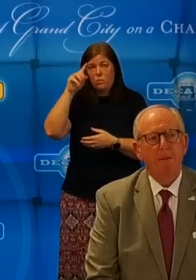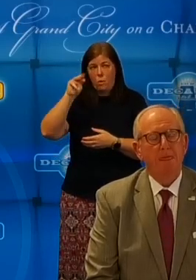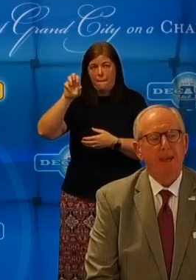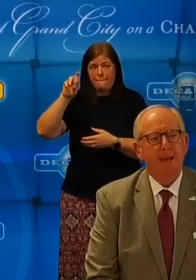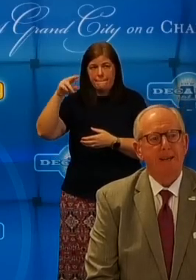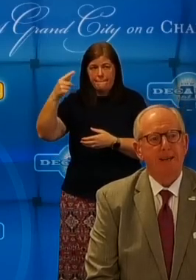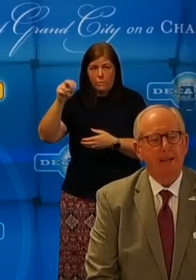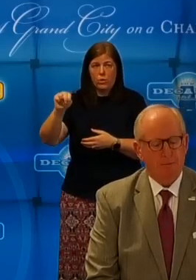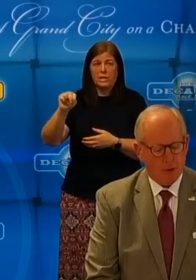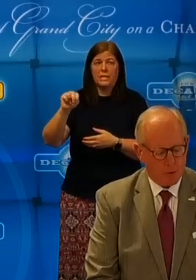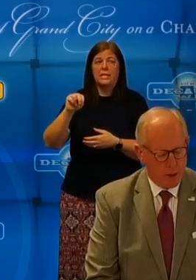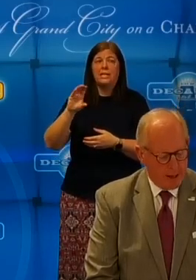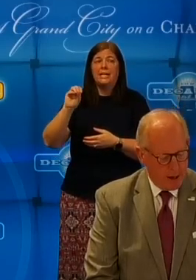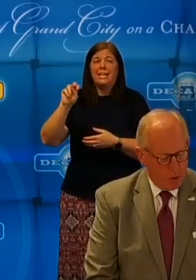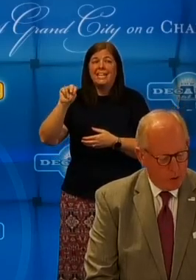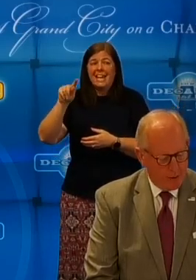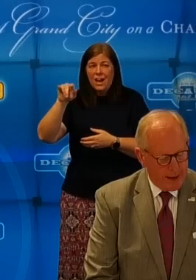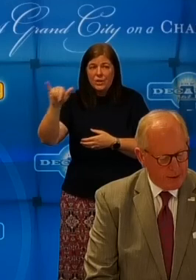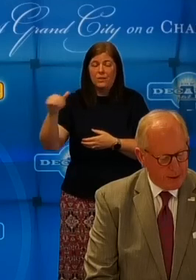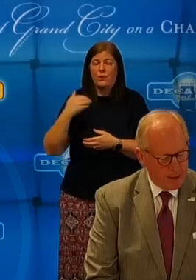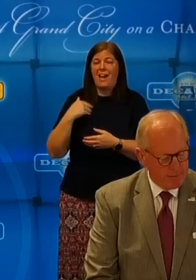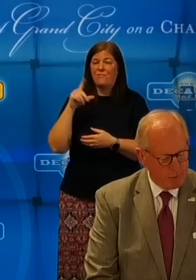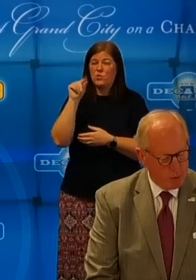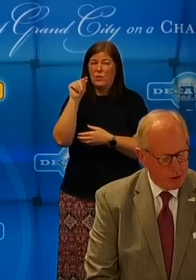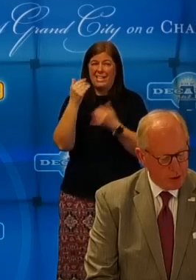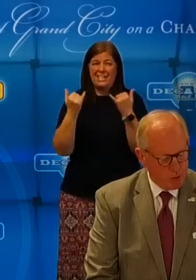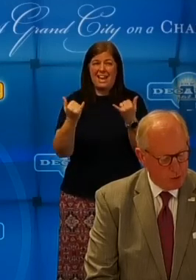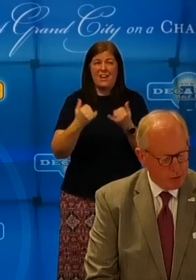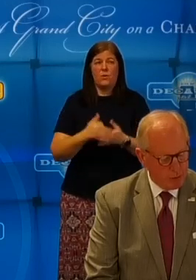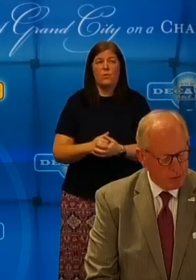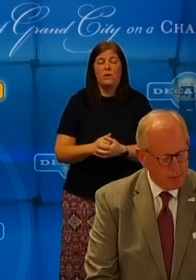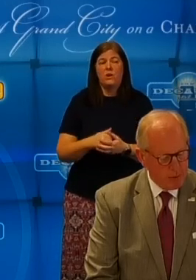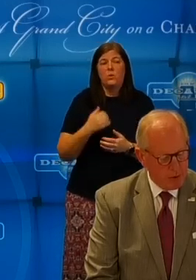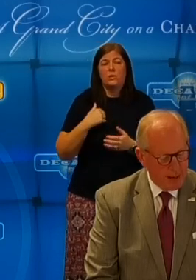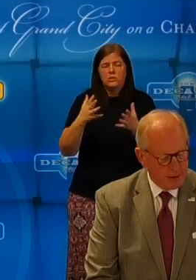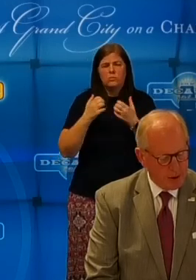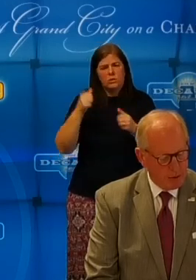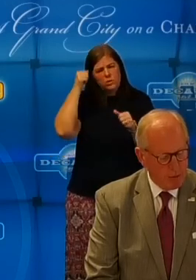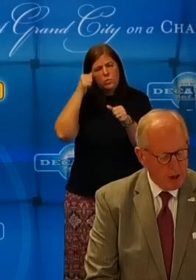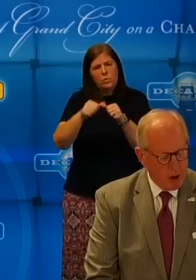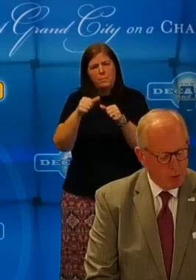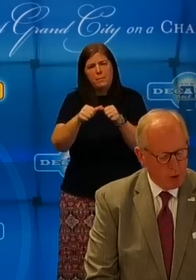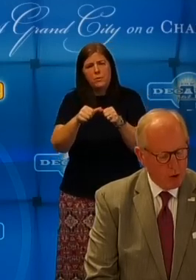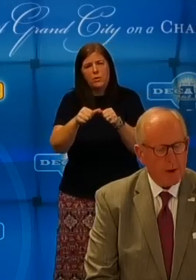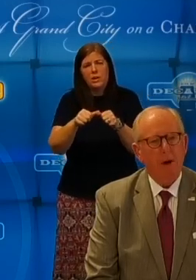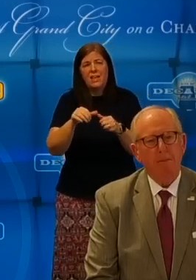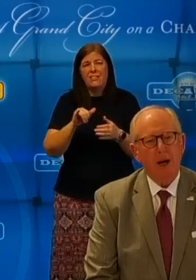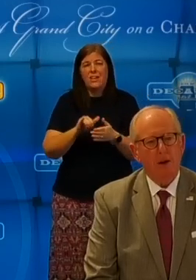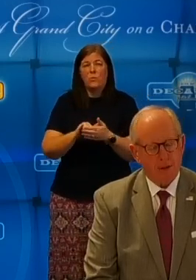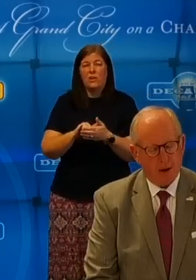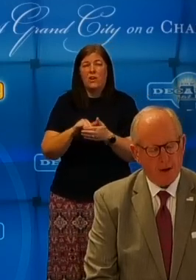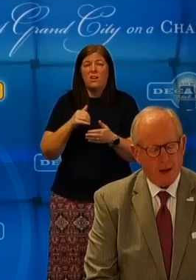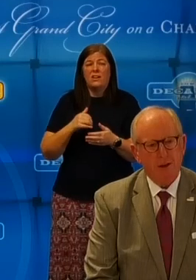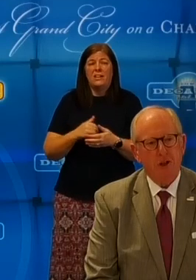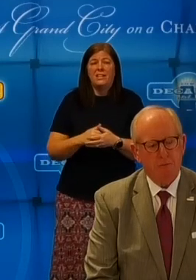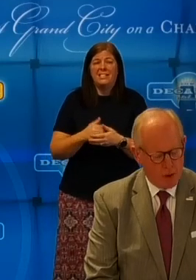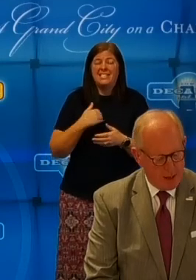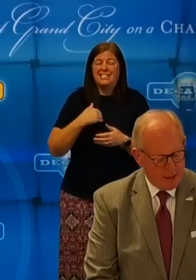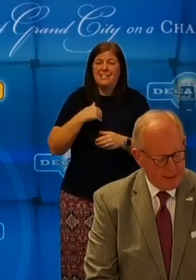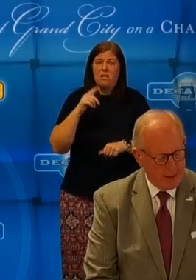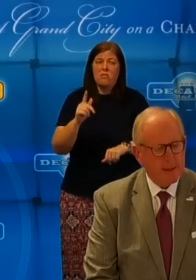20. And so with that, we just want to remember that we're on a marathon,